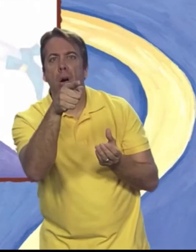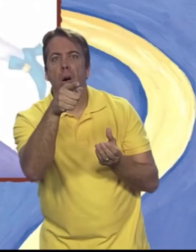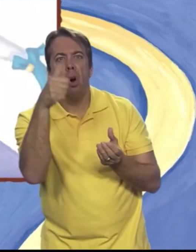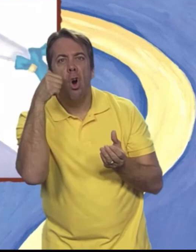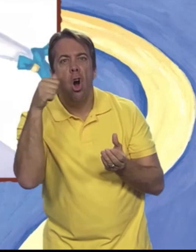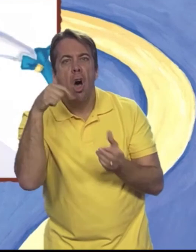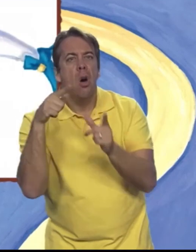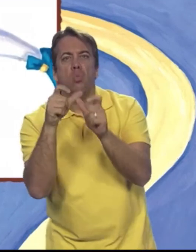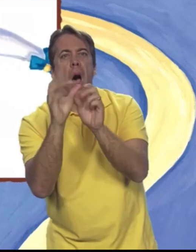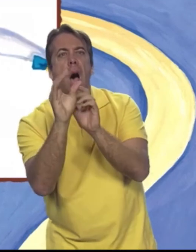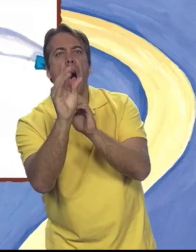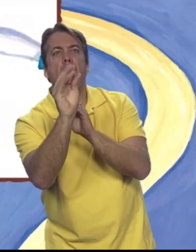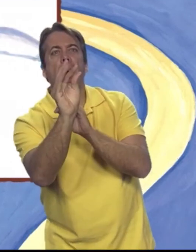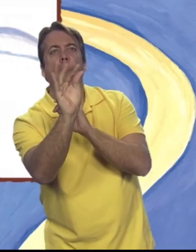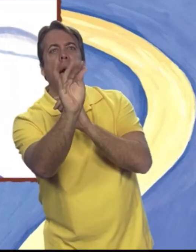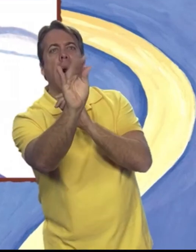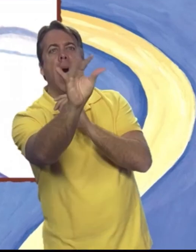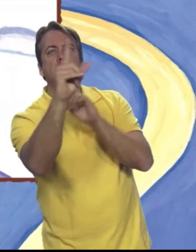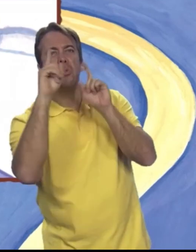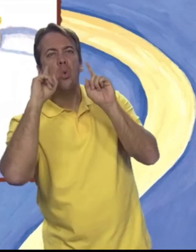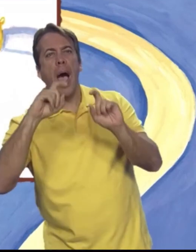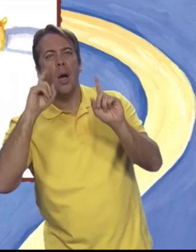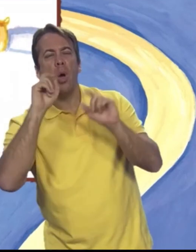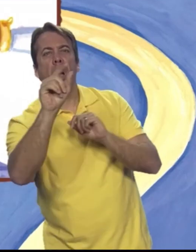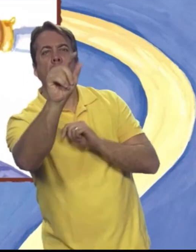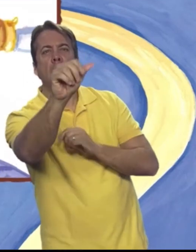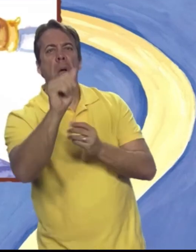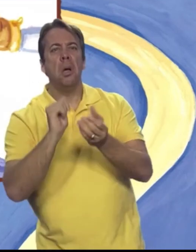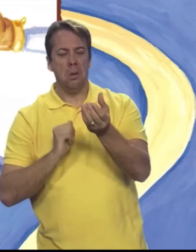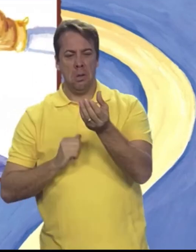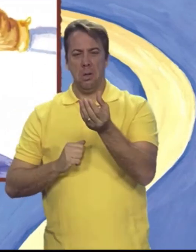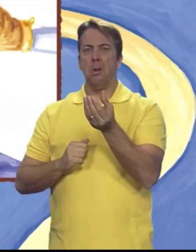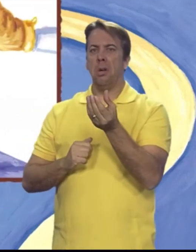Still carrying the slipper, he turned and walked back into the palace.